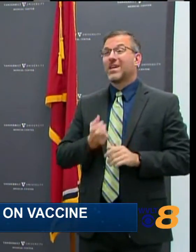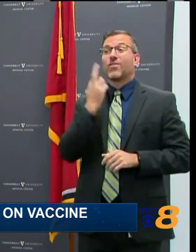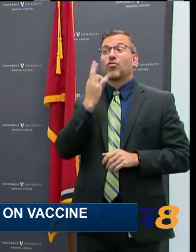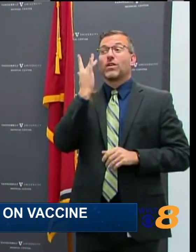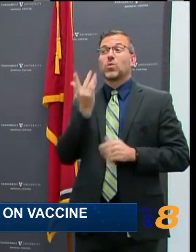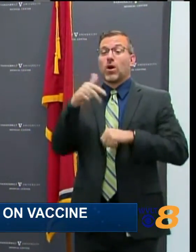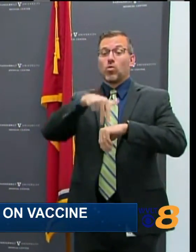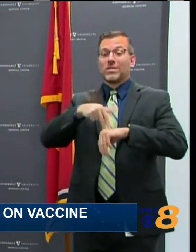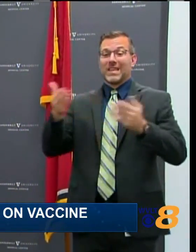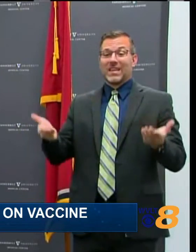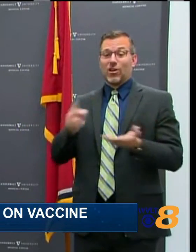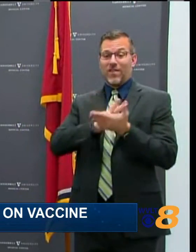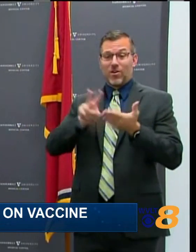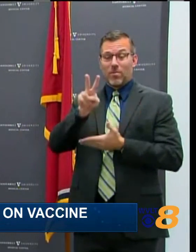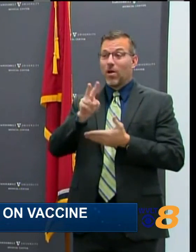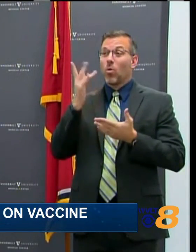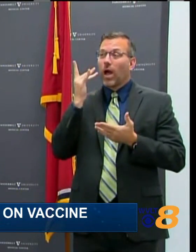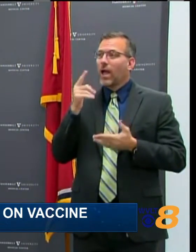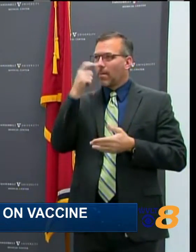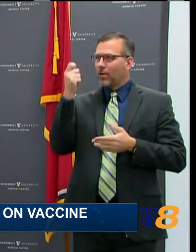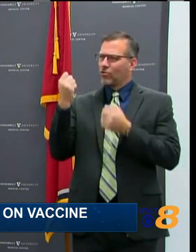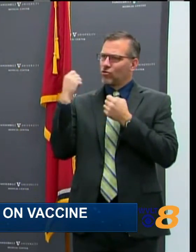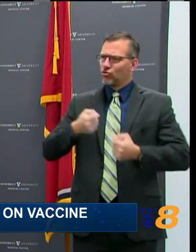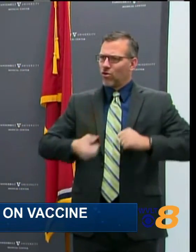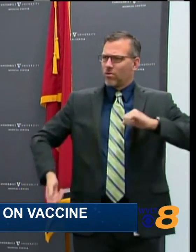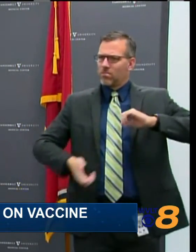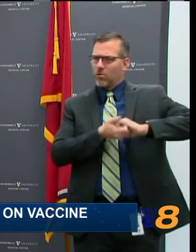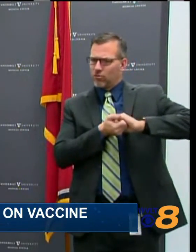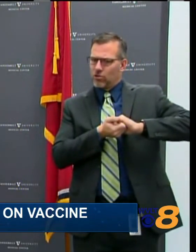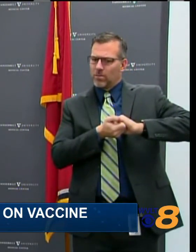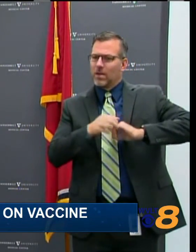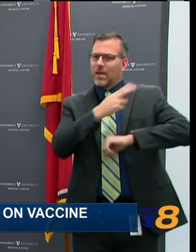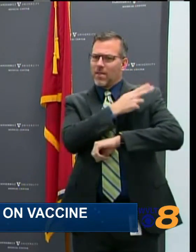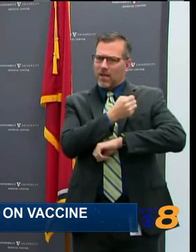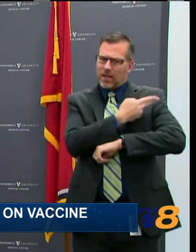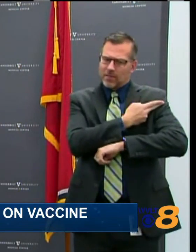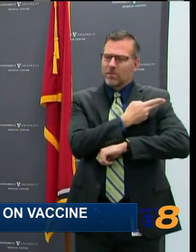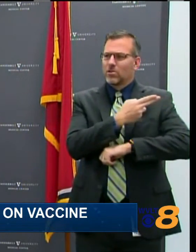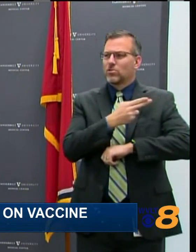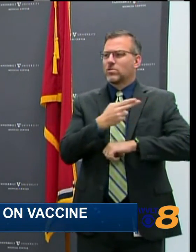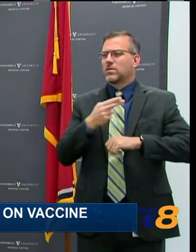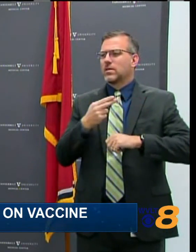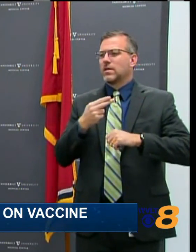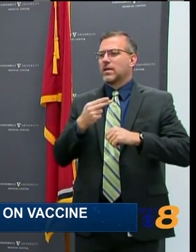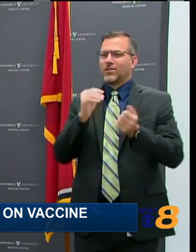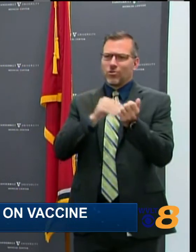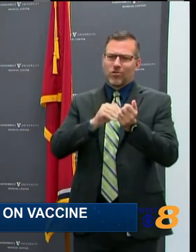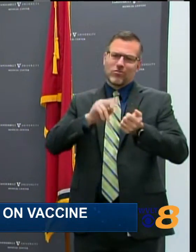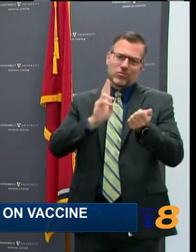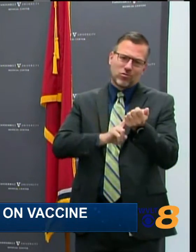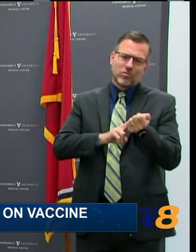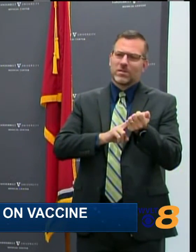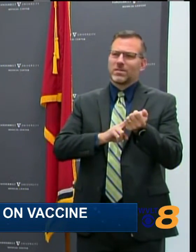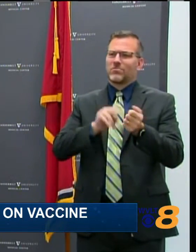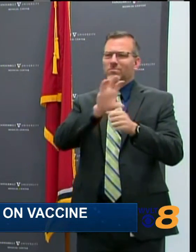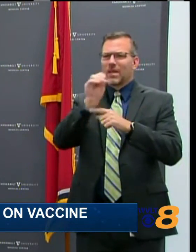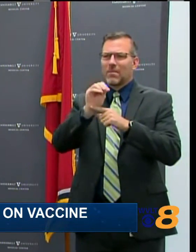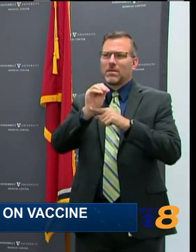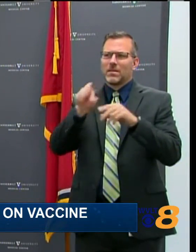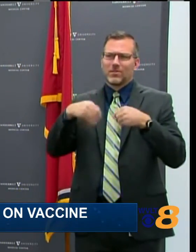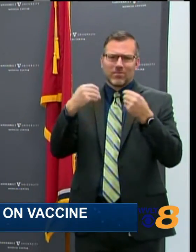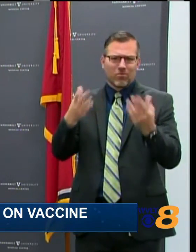Vanderbilt today is because of the partnership that the hospitals and the healthcare providers across the state have